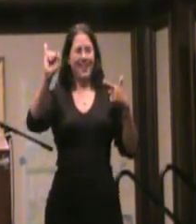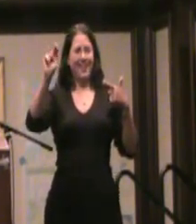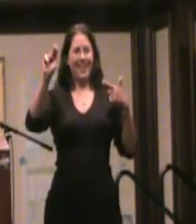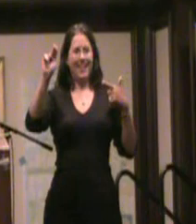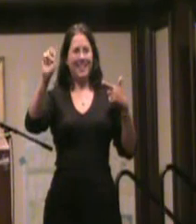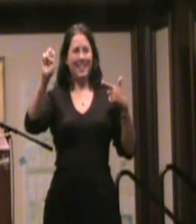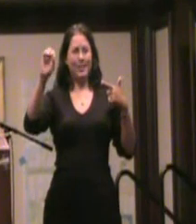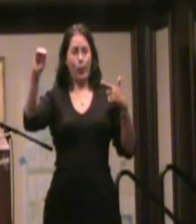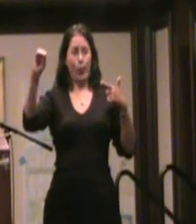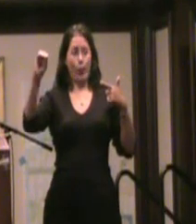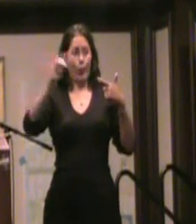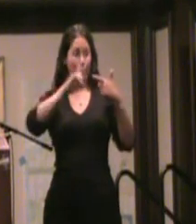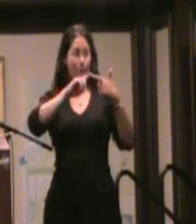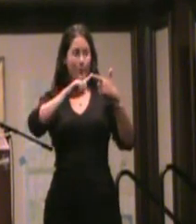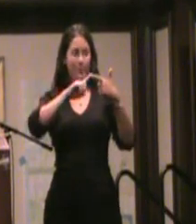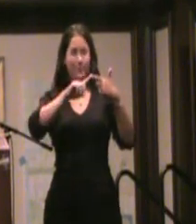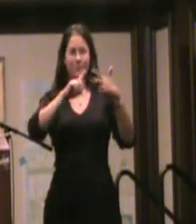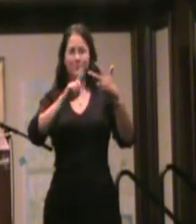G-U-I-N-E-O.